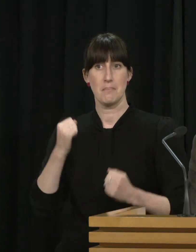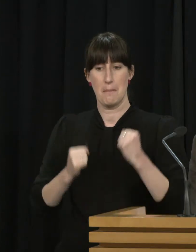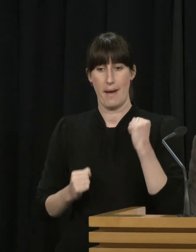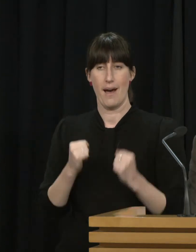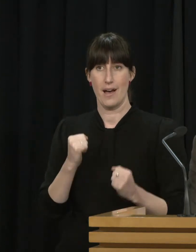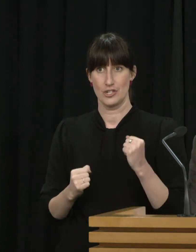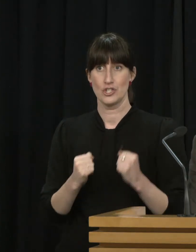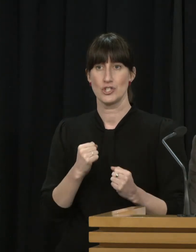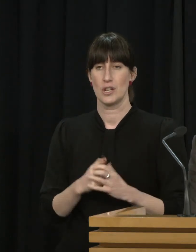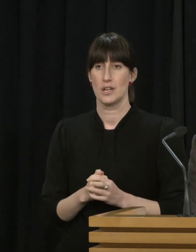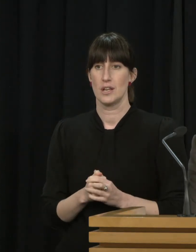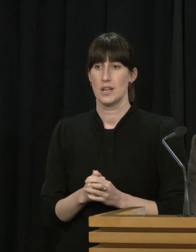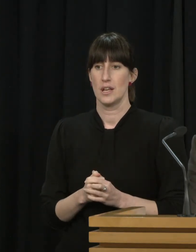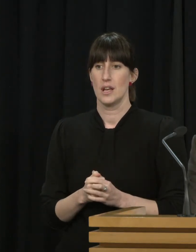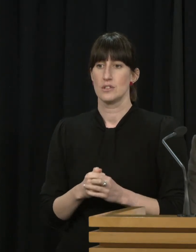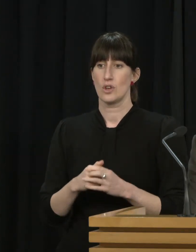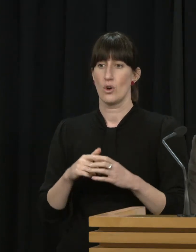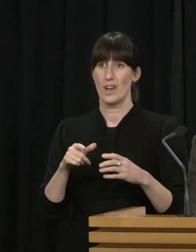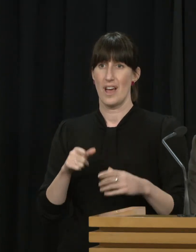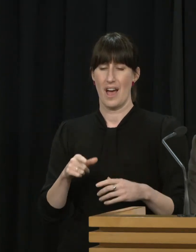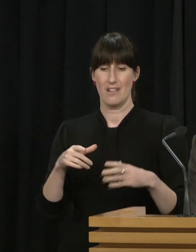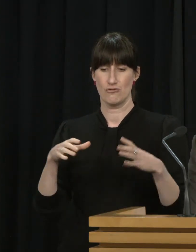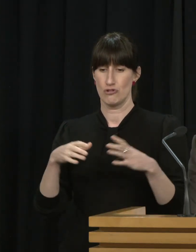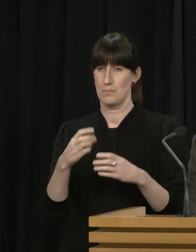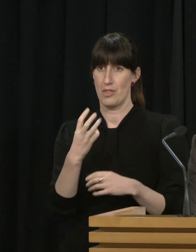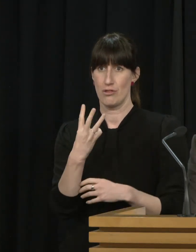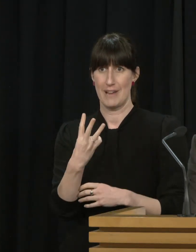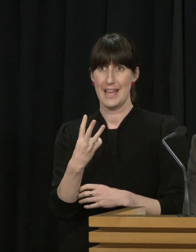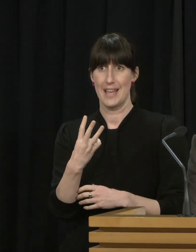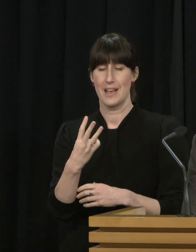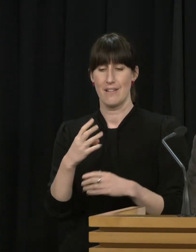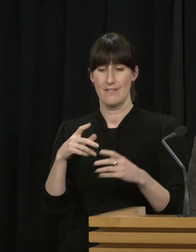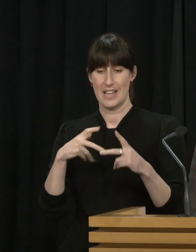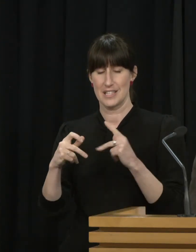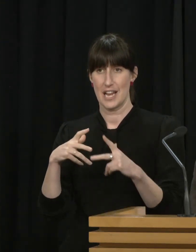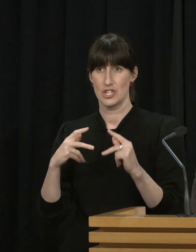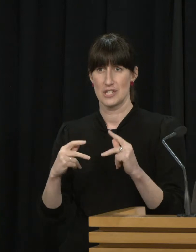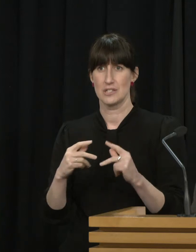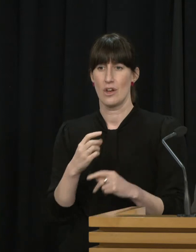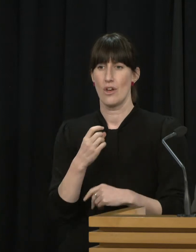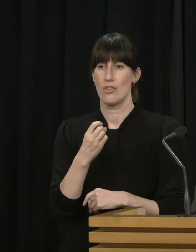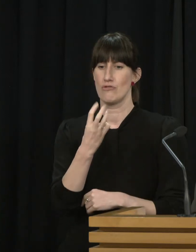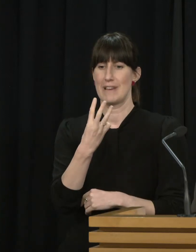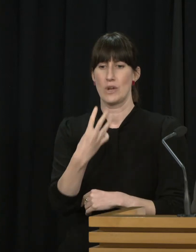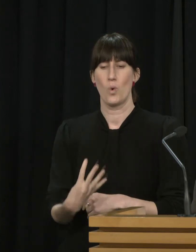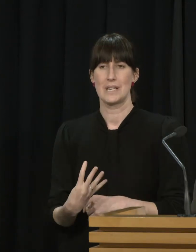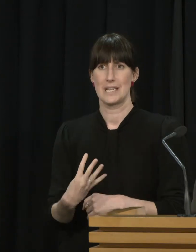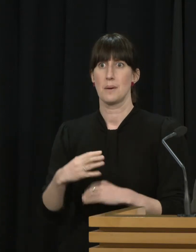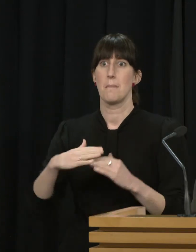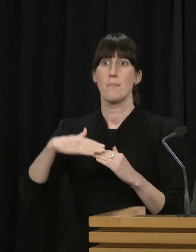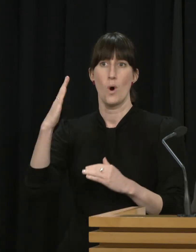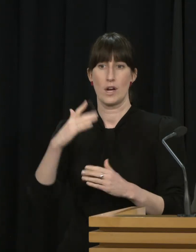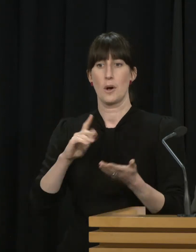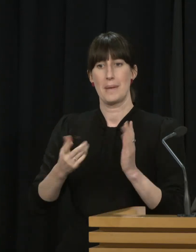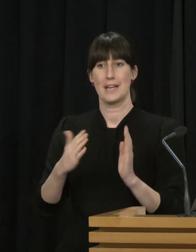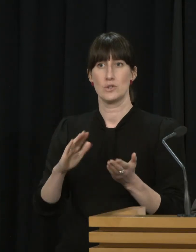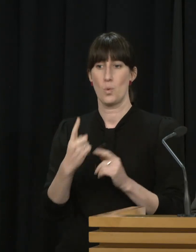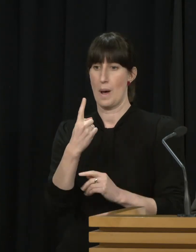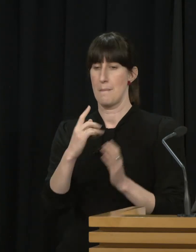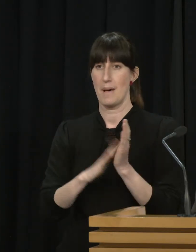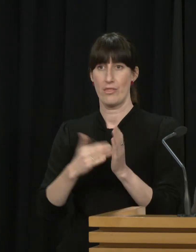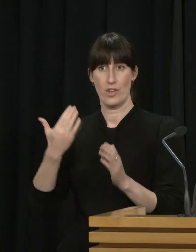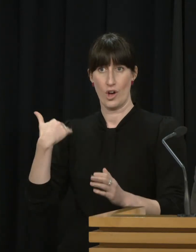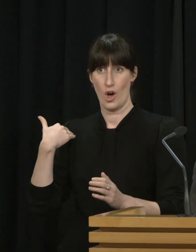120,418 Group 3 vaccinations, which is more than 3/4 more than we delivered in the same period a month ago. So we're seeing